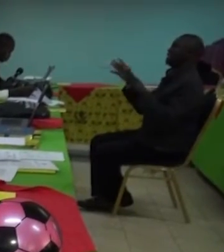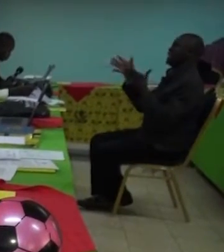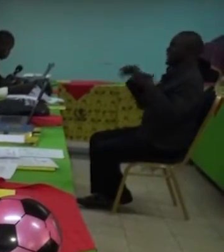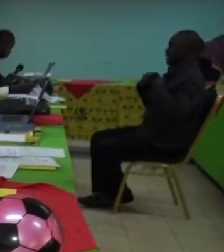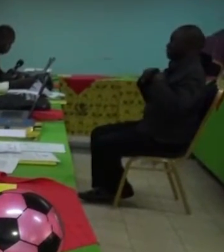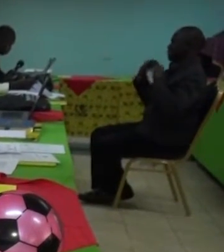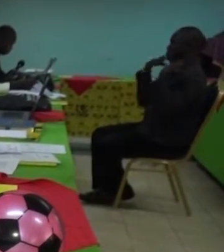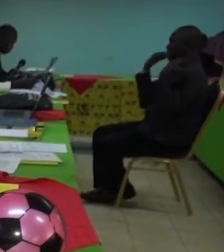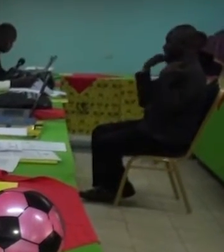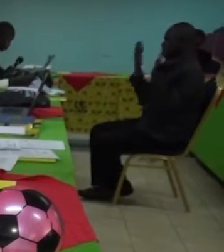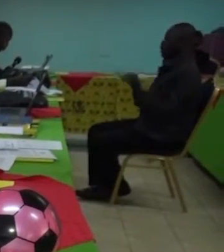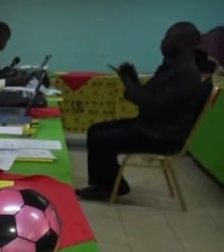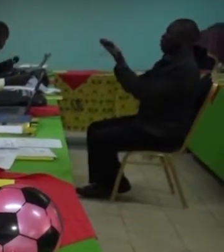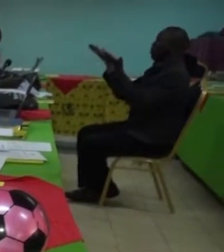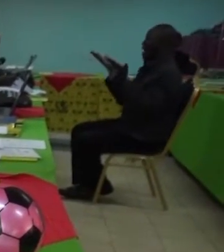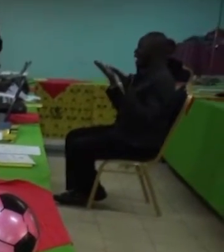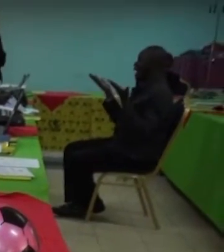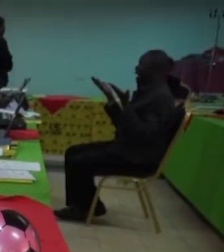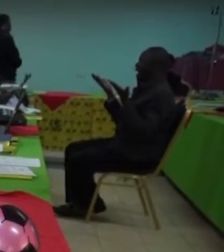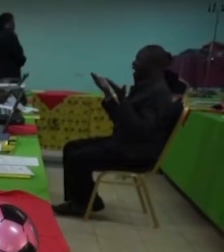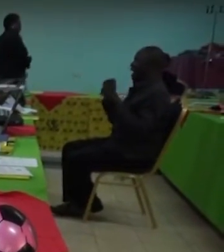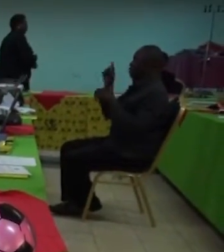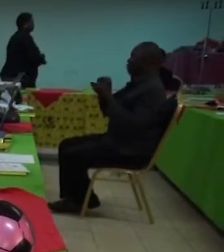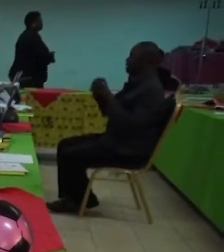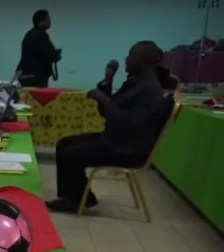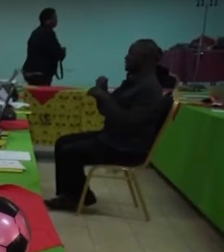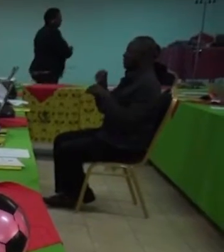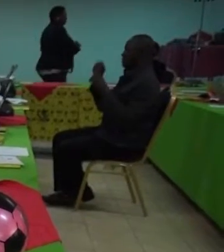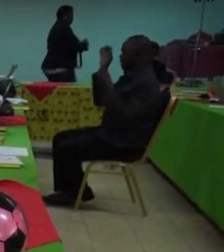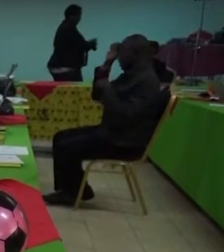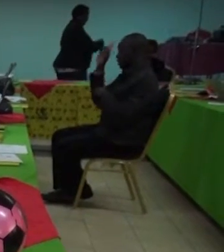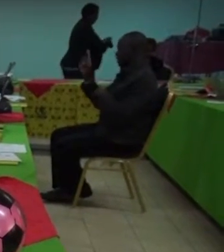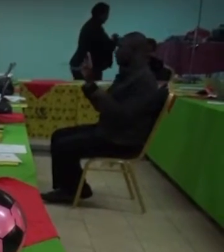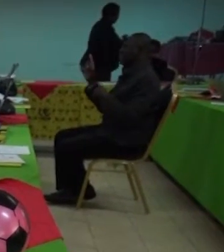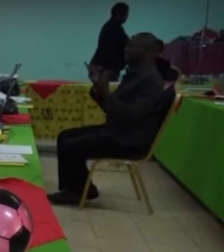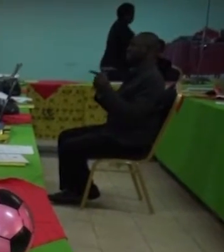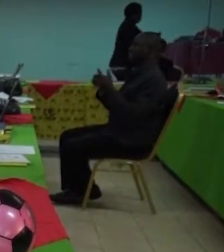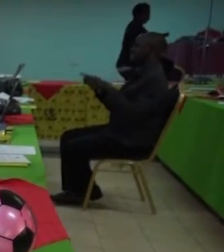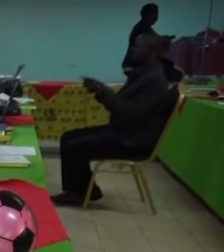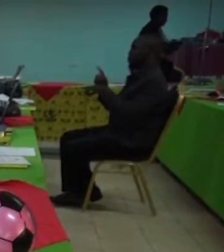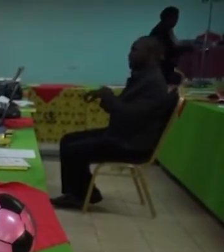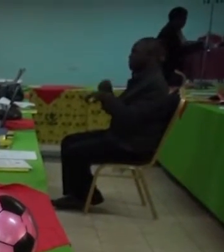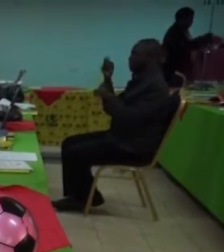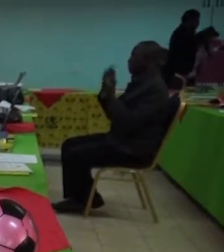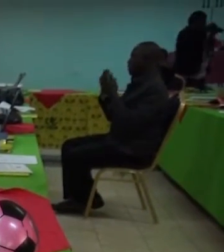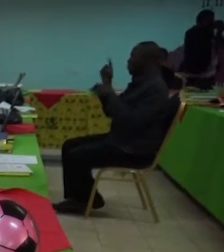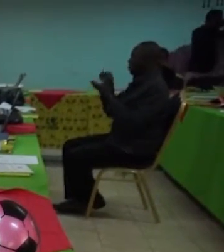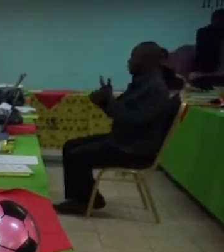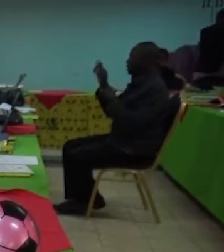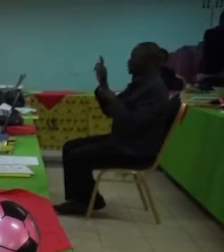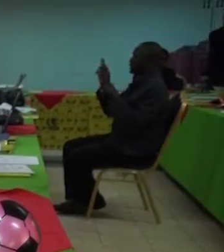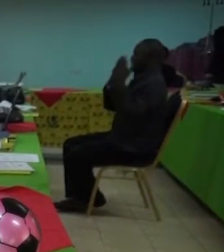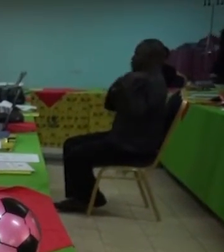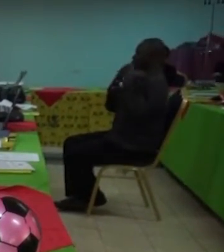accepted practices all over pertaining inclusive education. He also cited the role the teachers